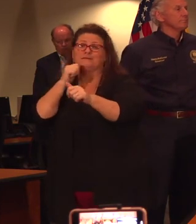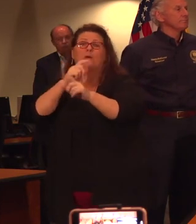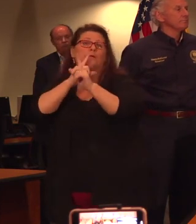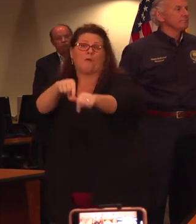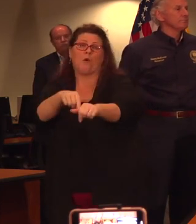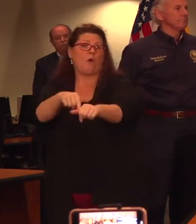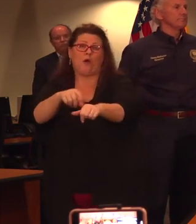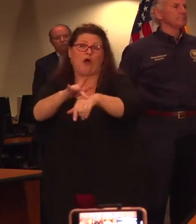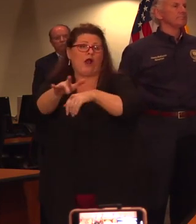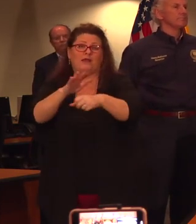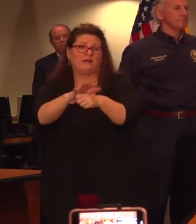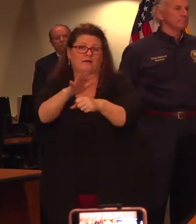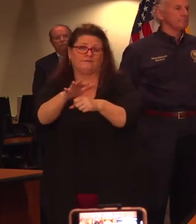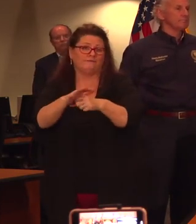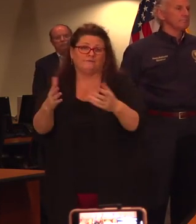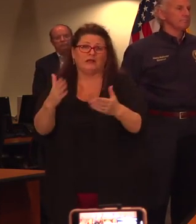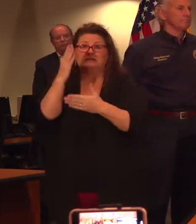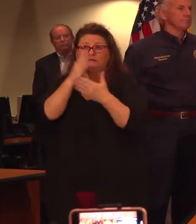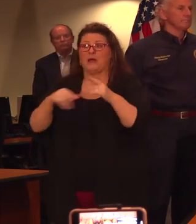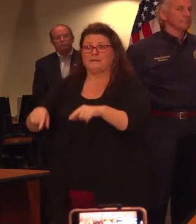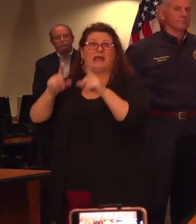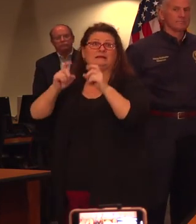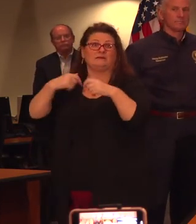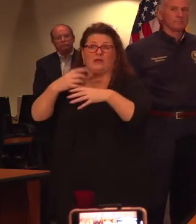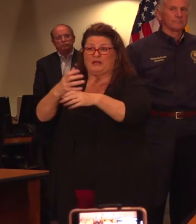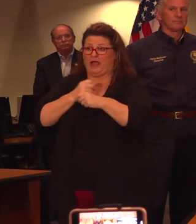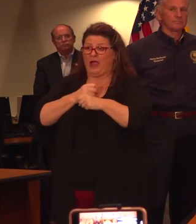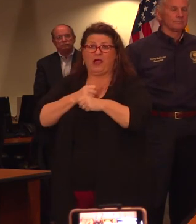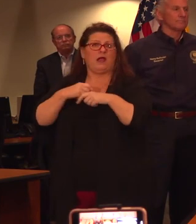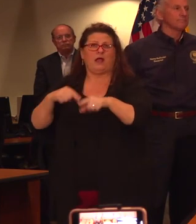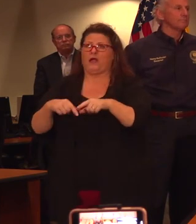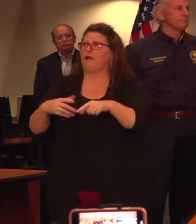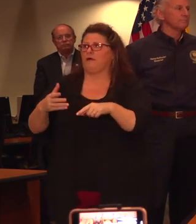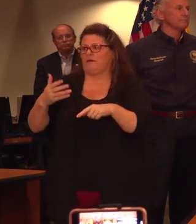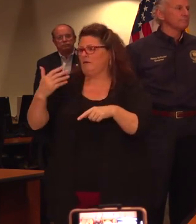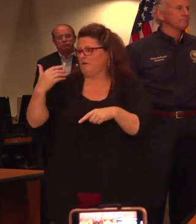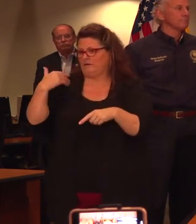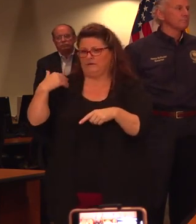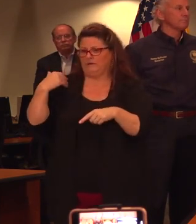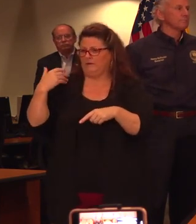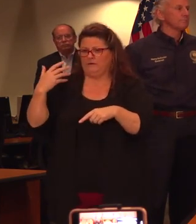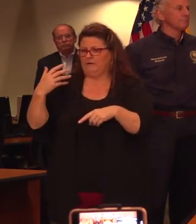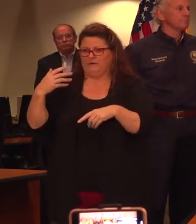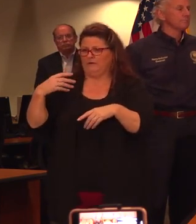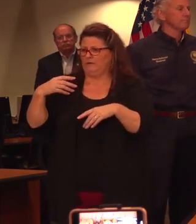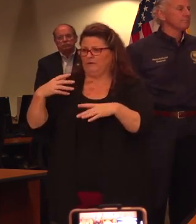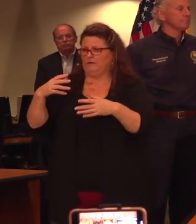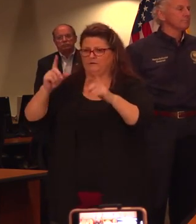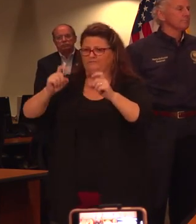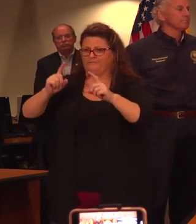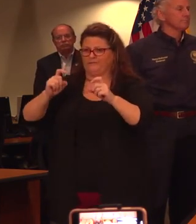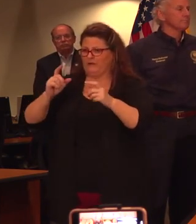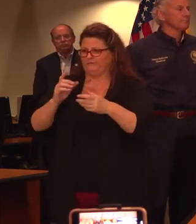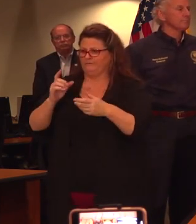the test results that we get are actually from labs that have been samples that have been collected from individuals